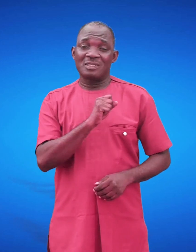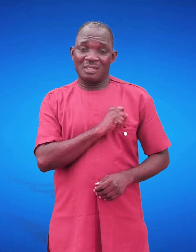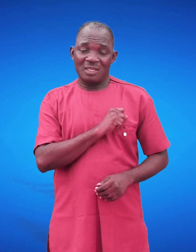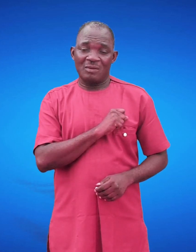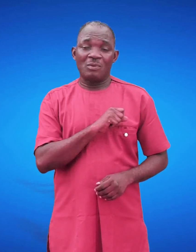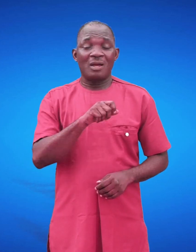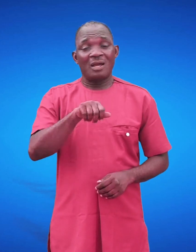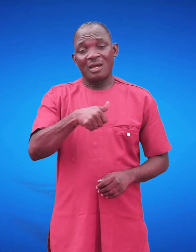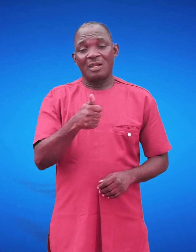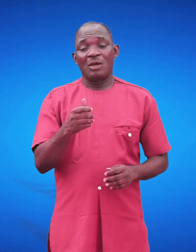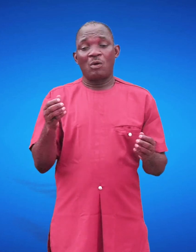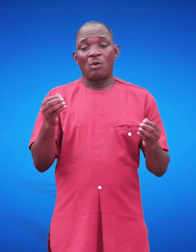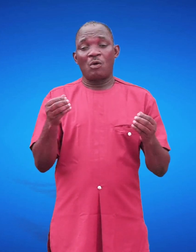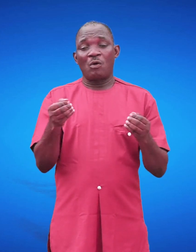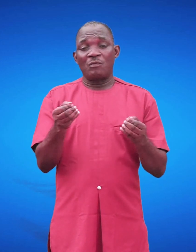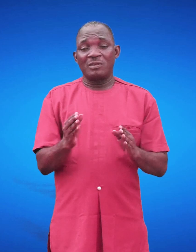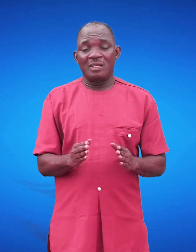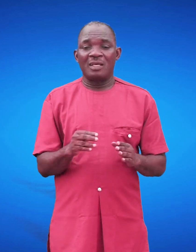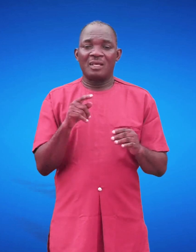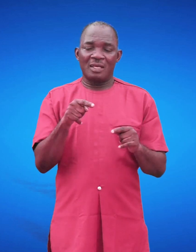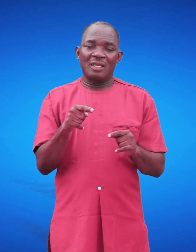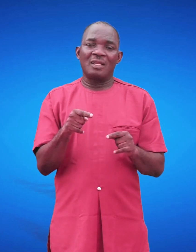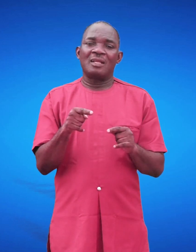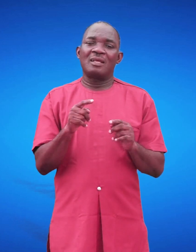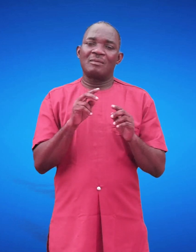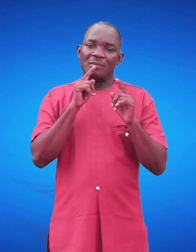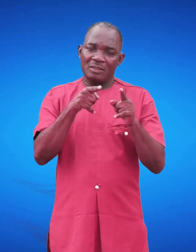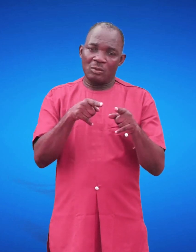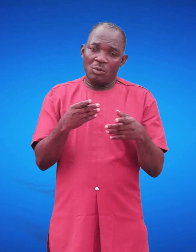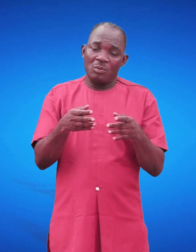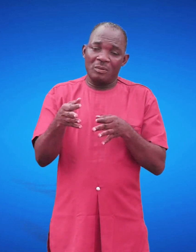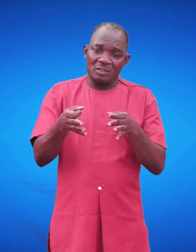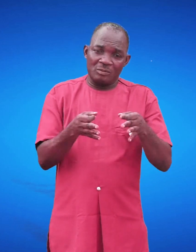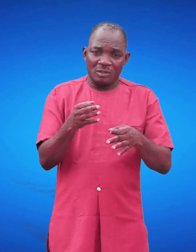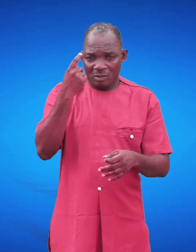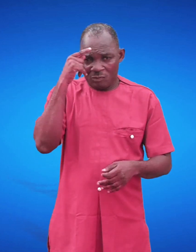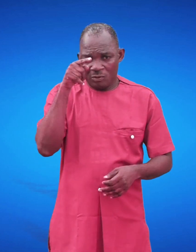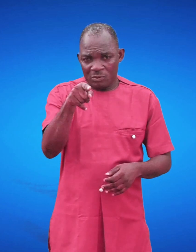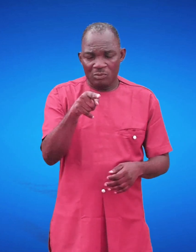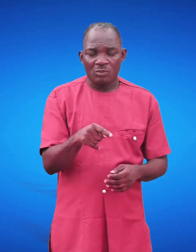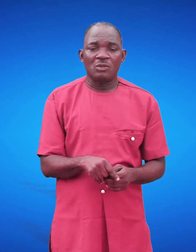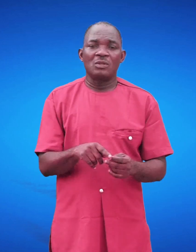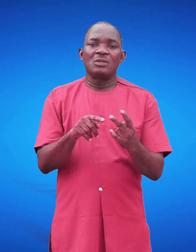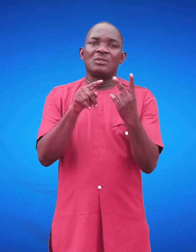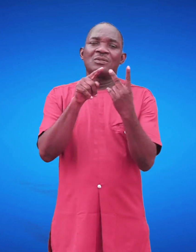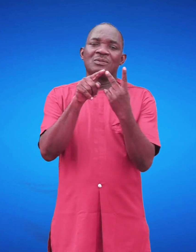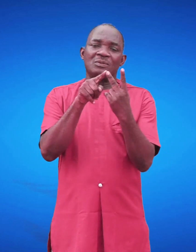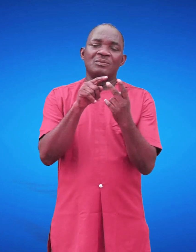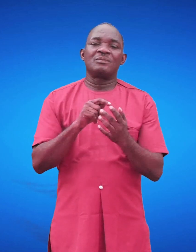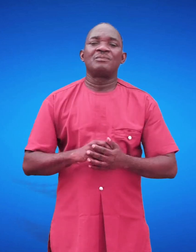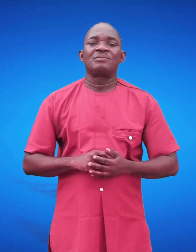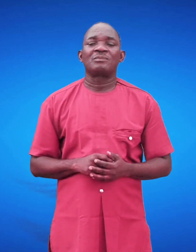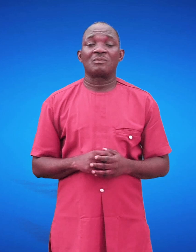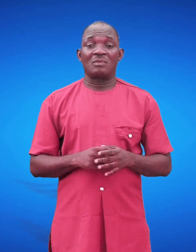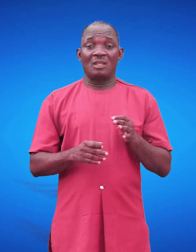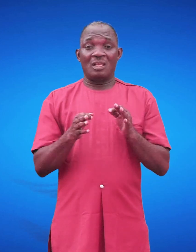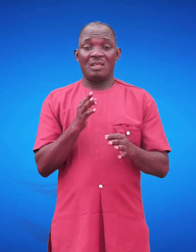other authorized persons will explain. 2. If you have